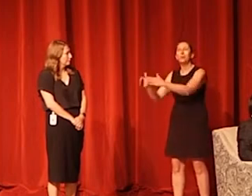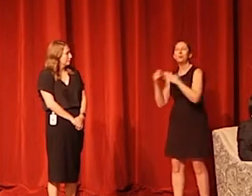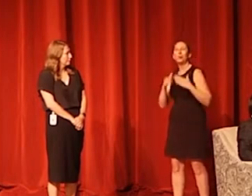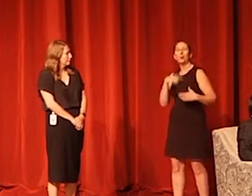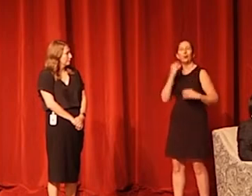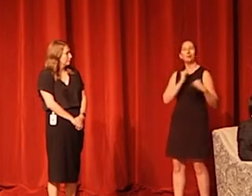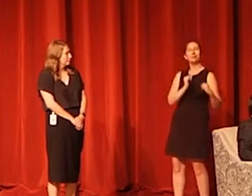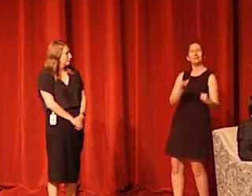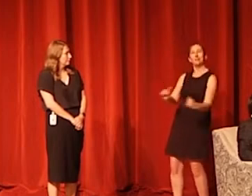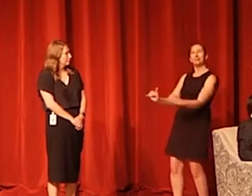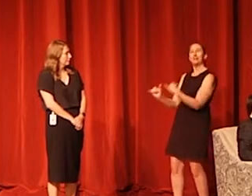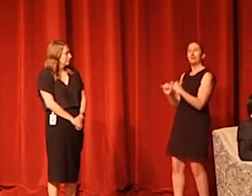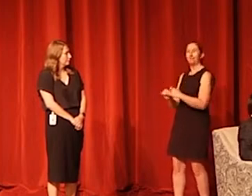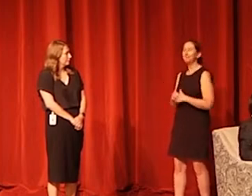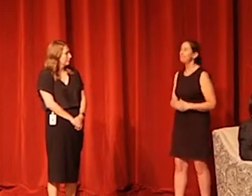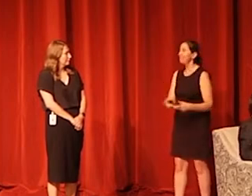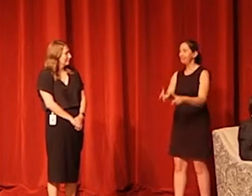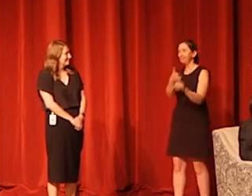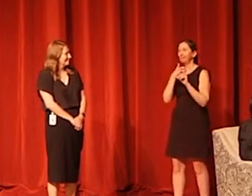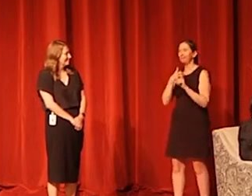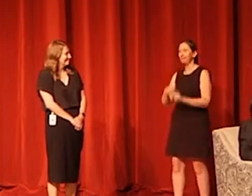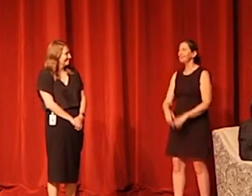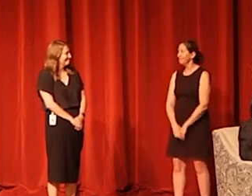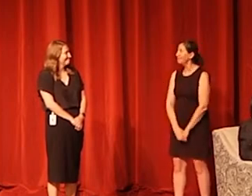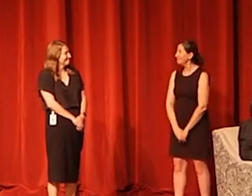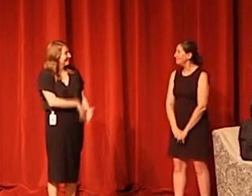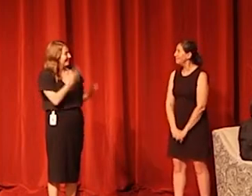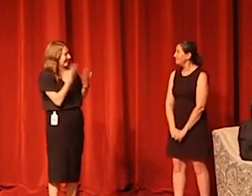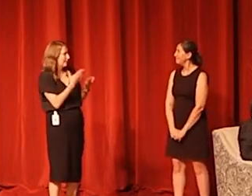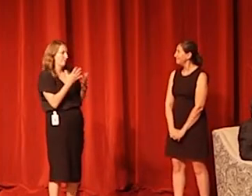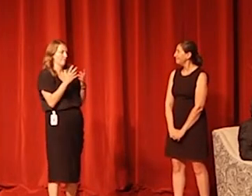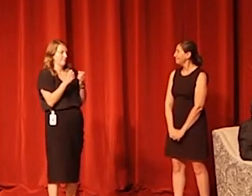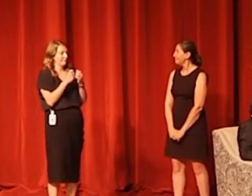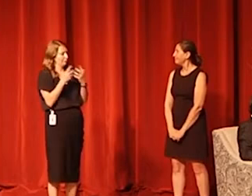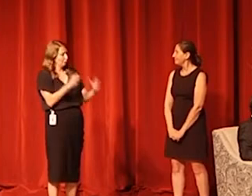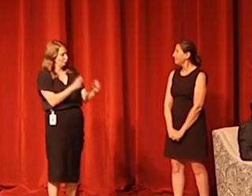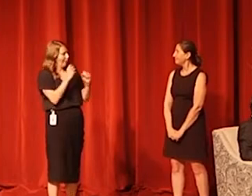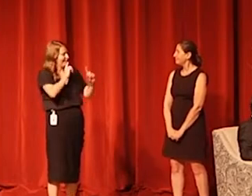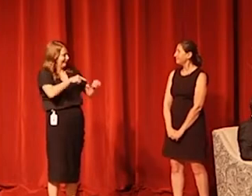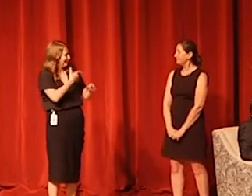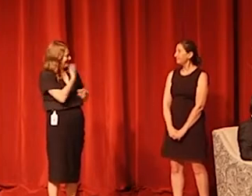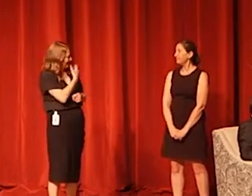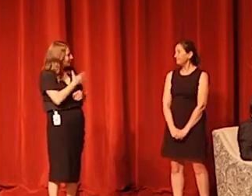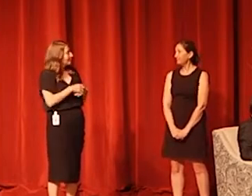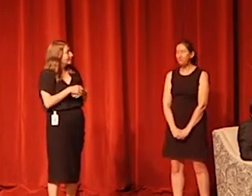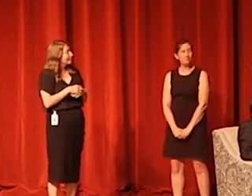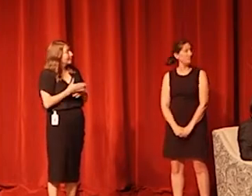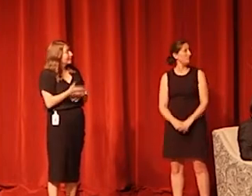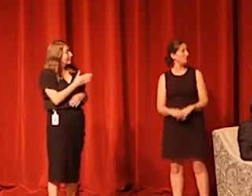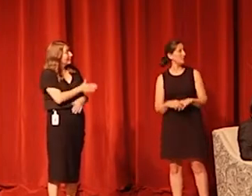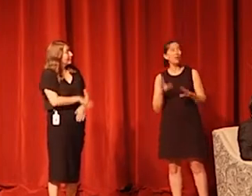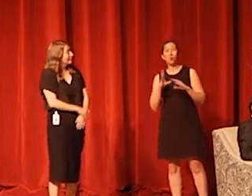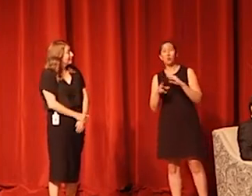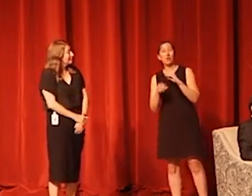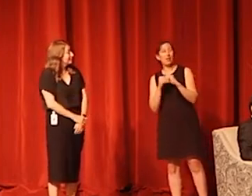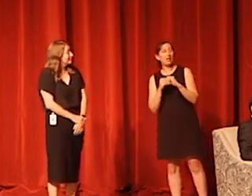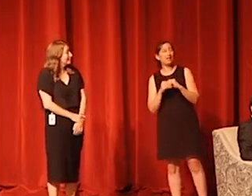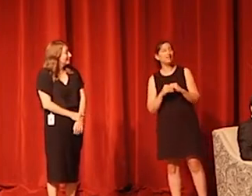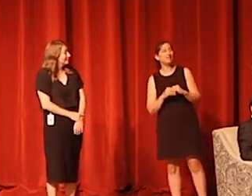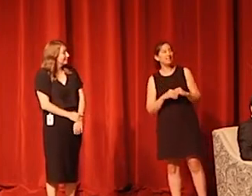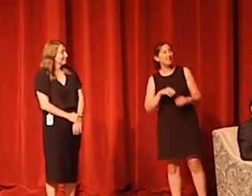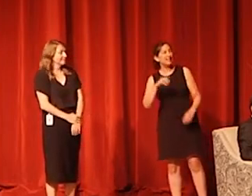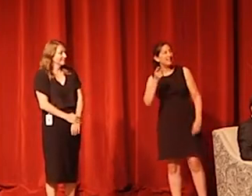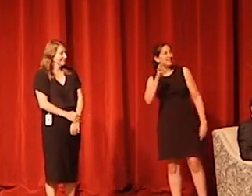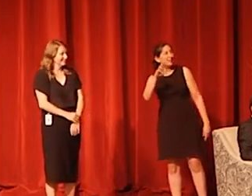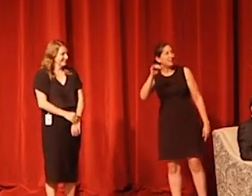or division. Thank you. That was very comprehensive. Appreciate that. Dr. Carlson, anything? Again, Dr. Bogues and Dr. James, who's in the